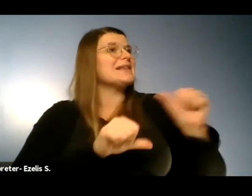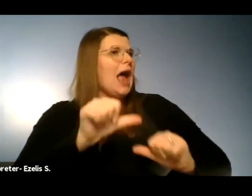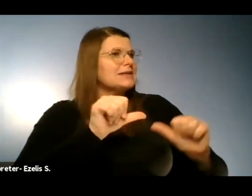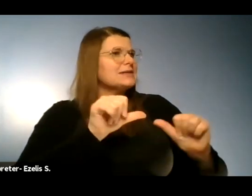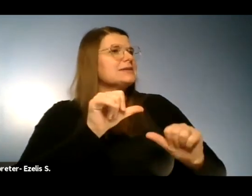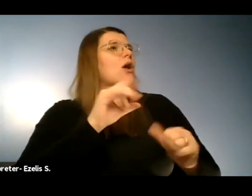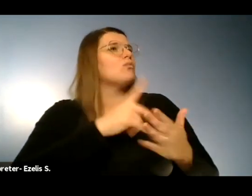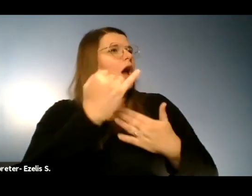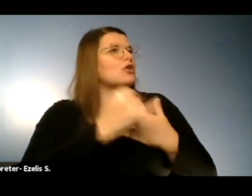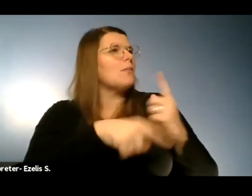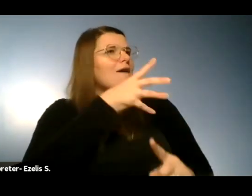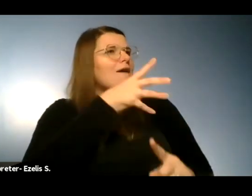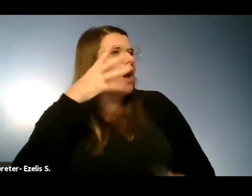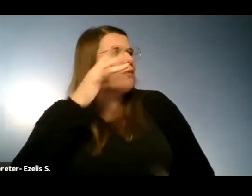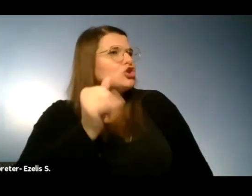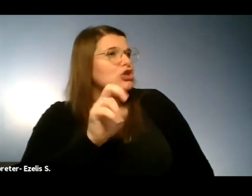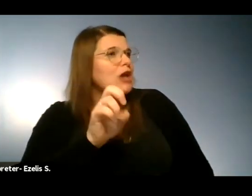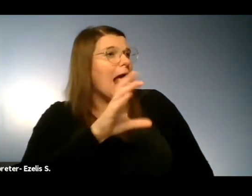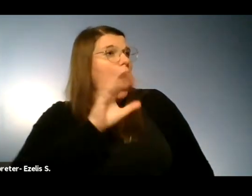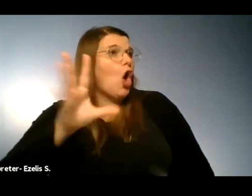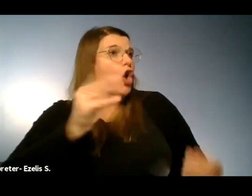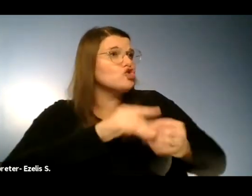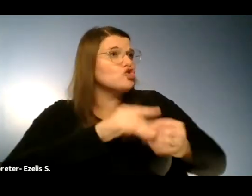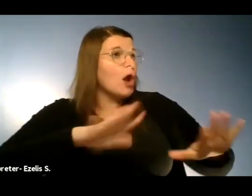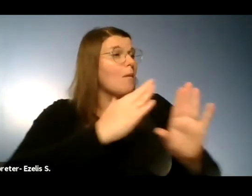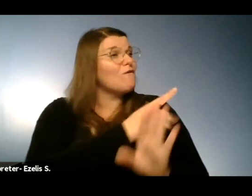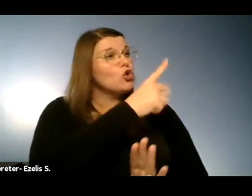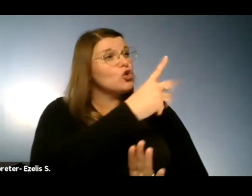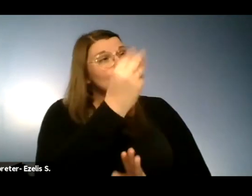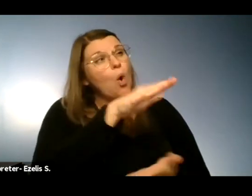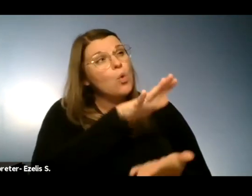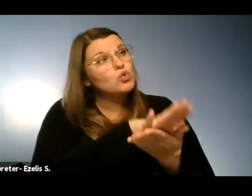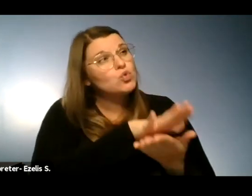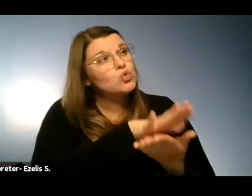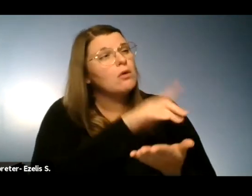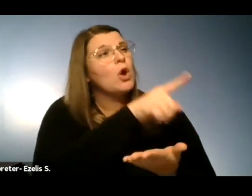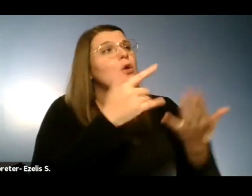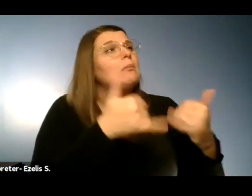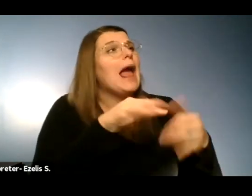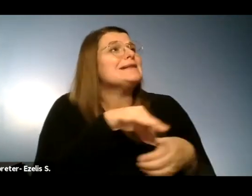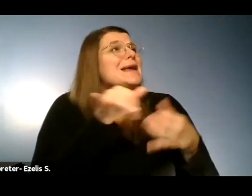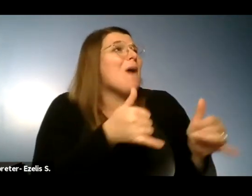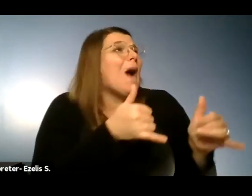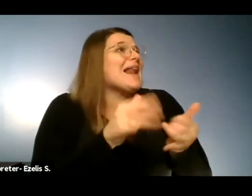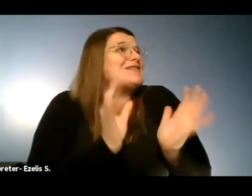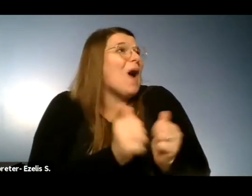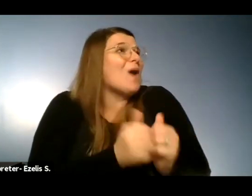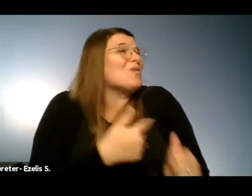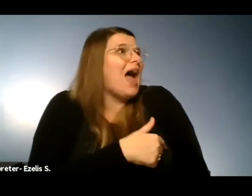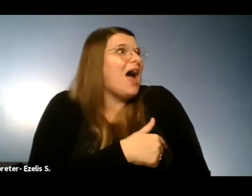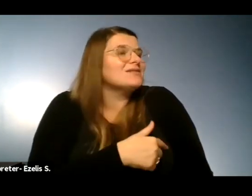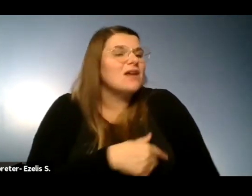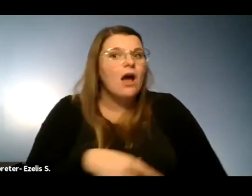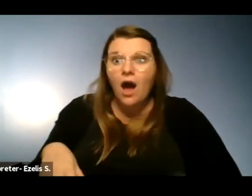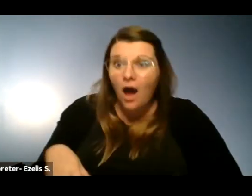Farmer Jane and her garden. Before you go to school, will you play tea party and talk with us?" And for the